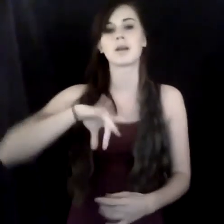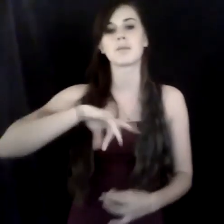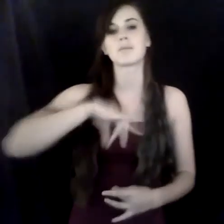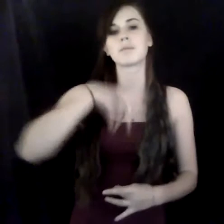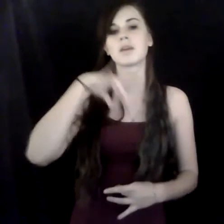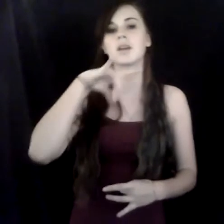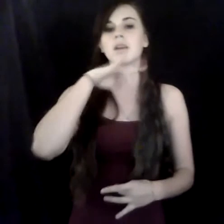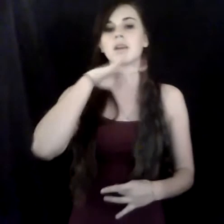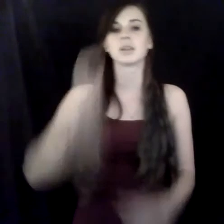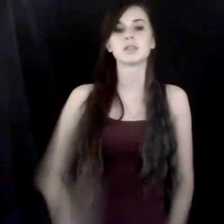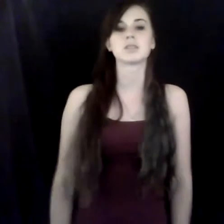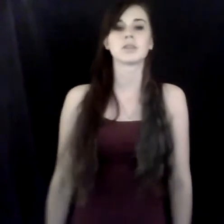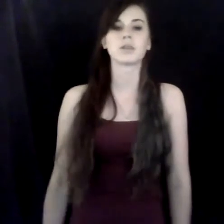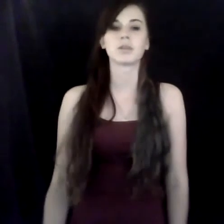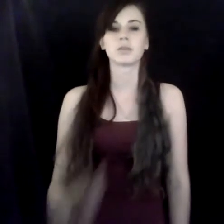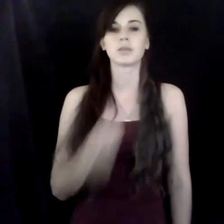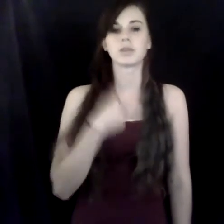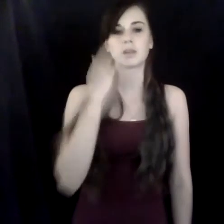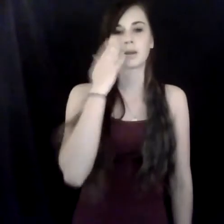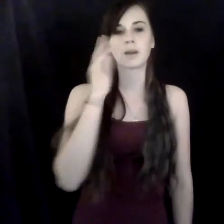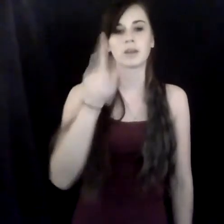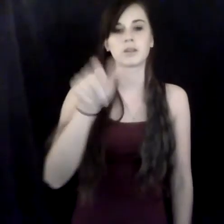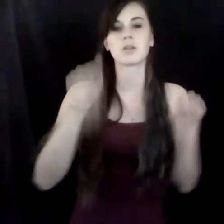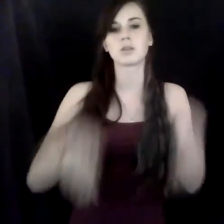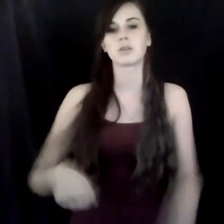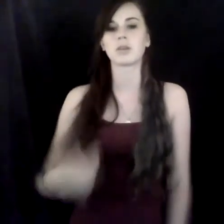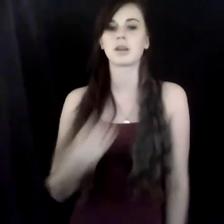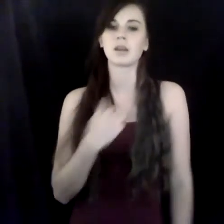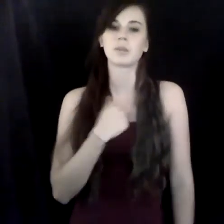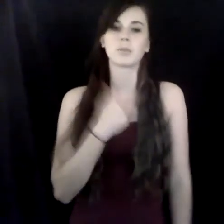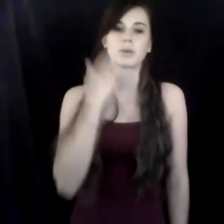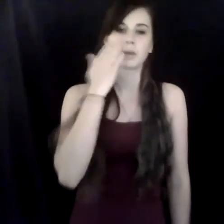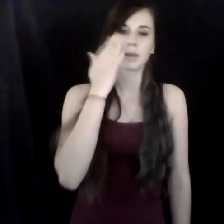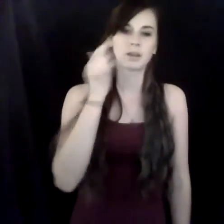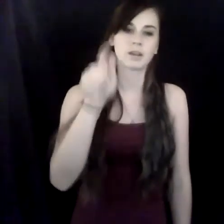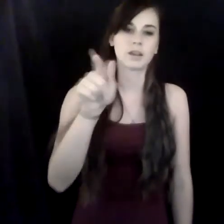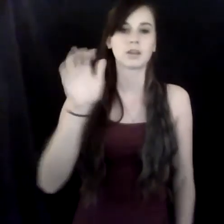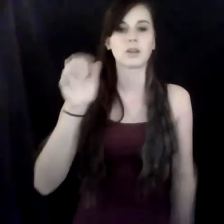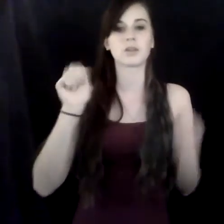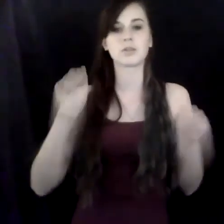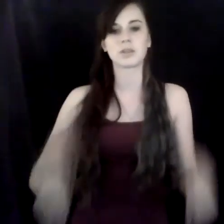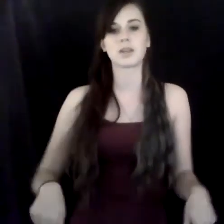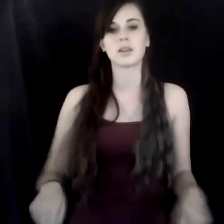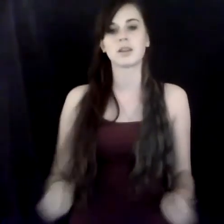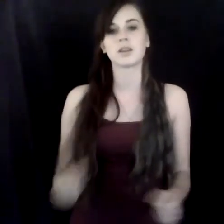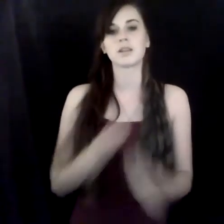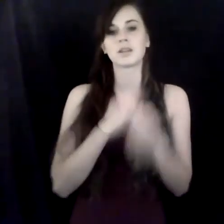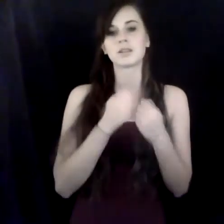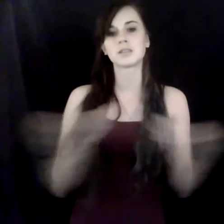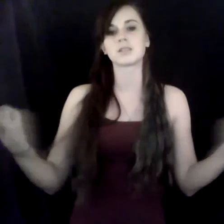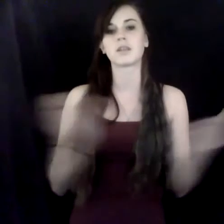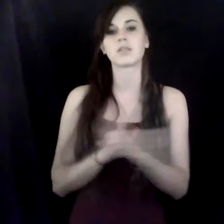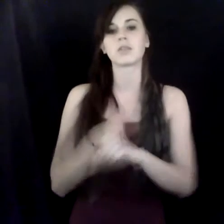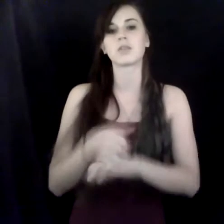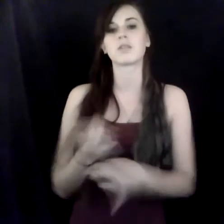my soul I know you're able and I know you can Save through the